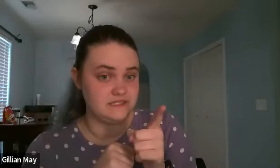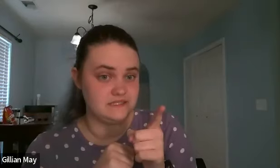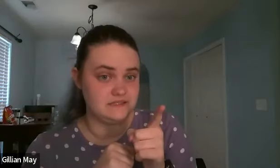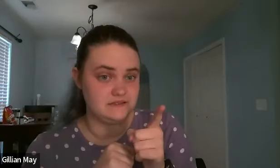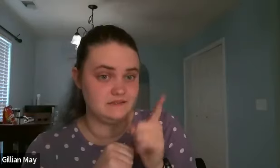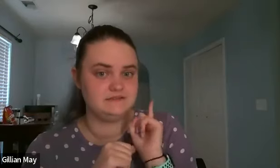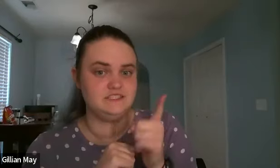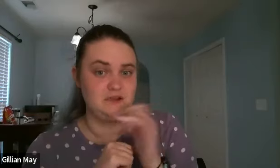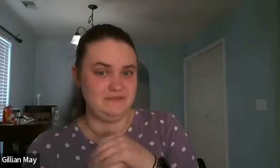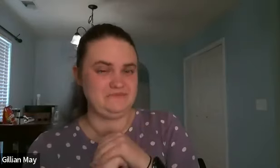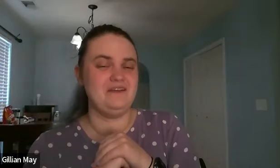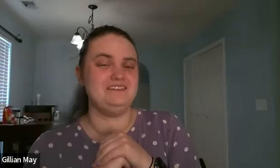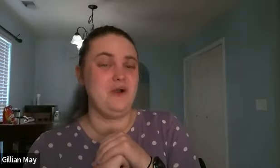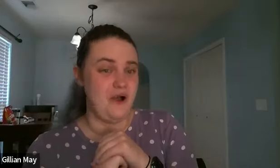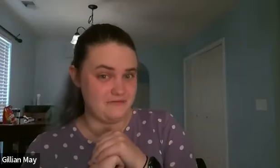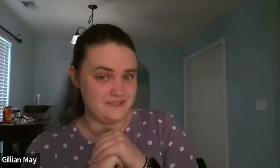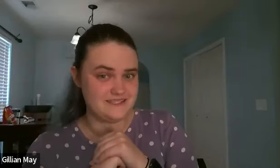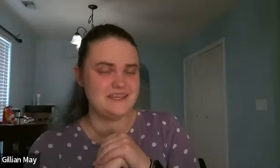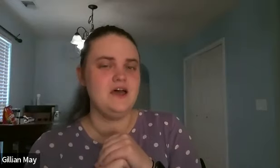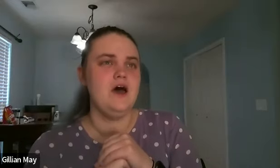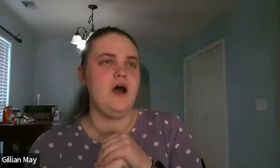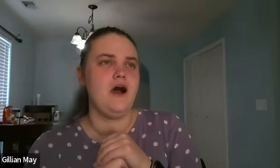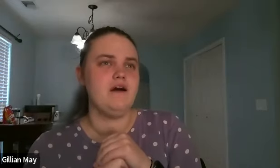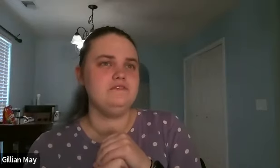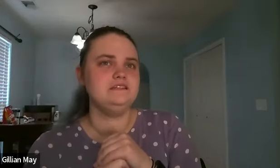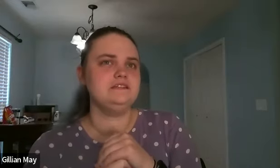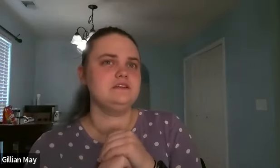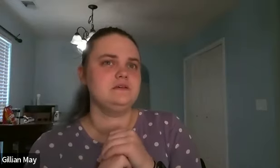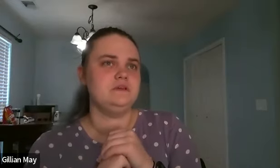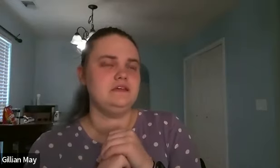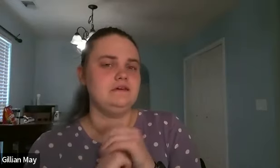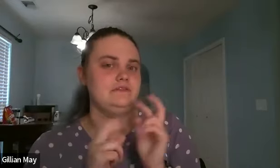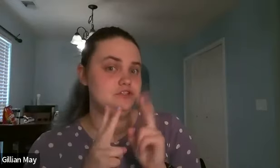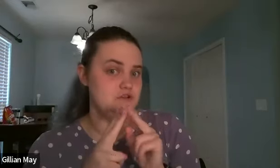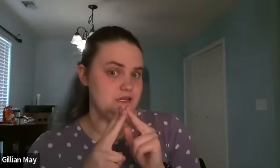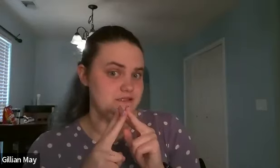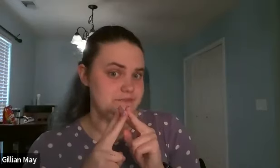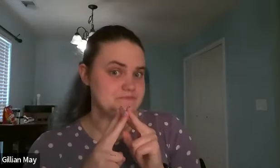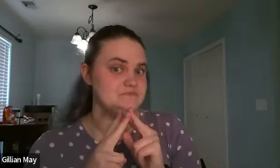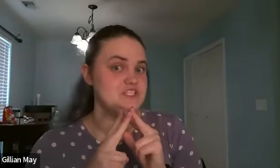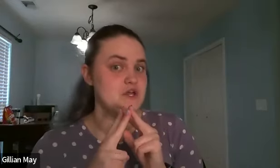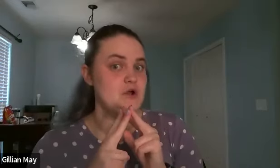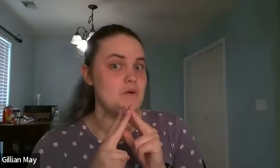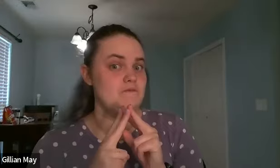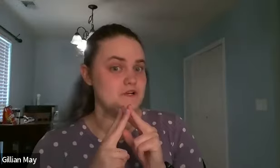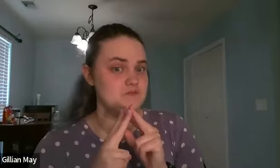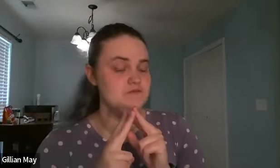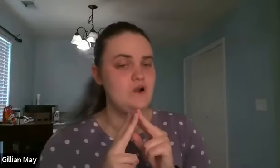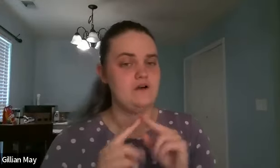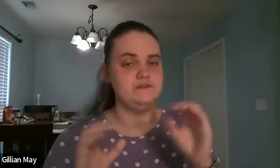Office. Sorry. Okay, so office. Office is going to be, there's two ways. So the first one for office